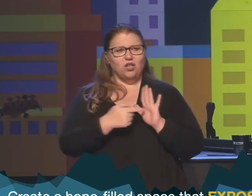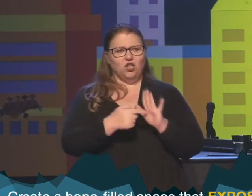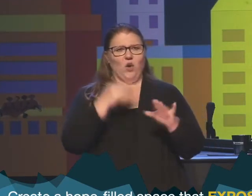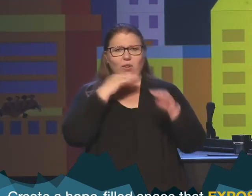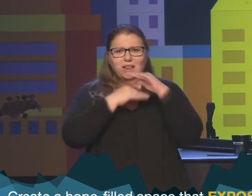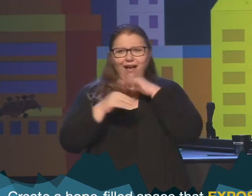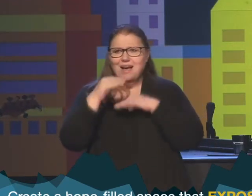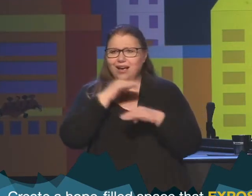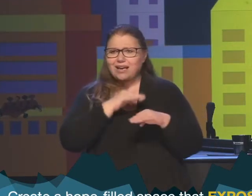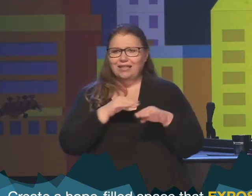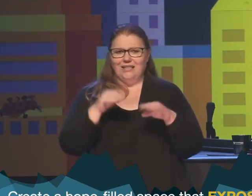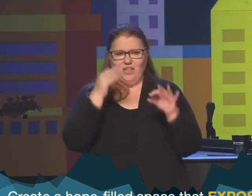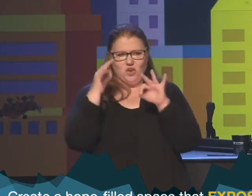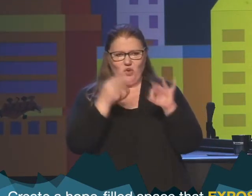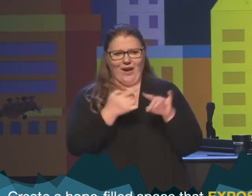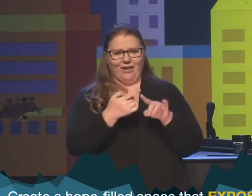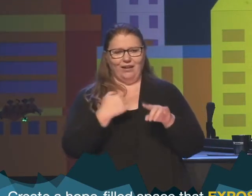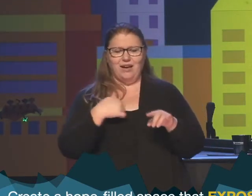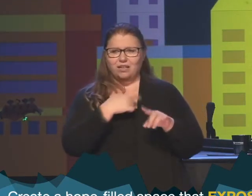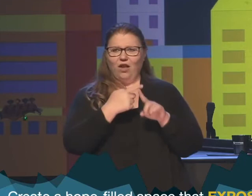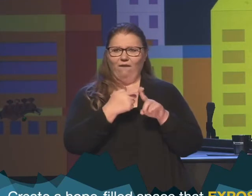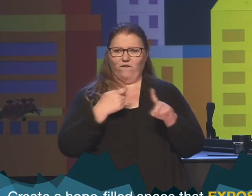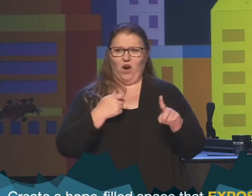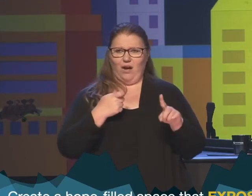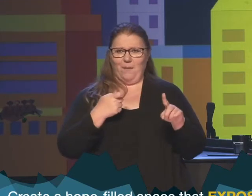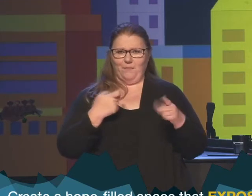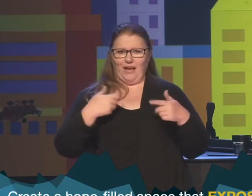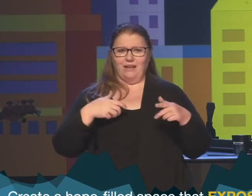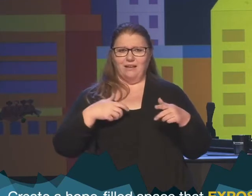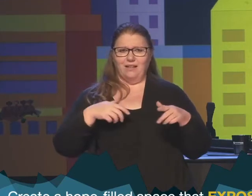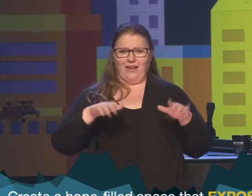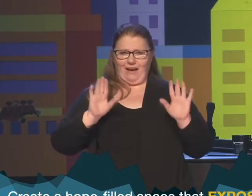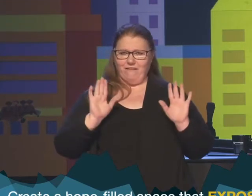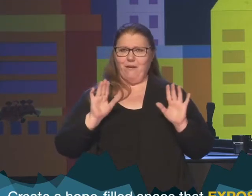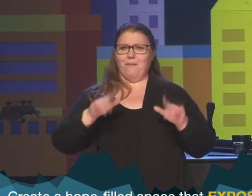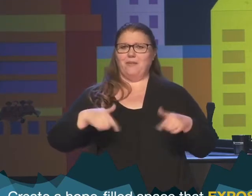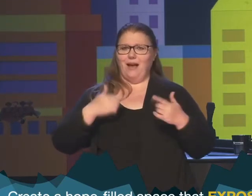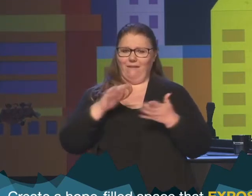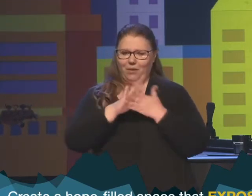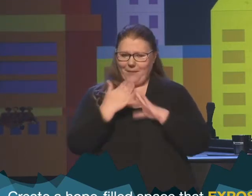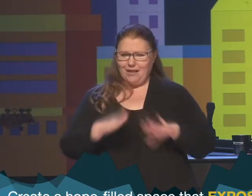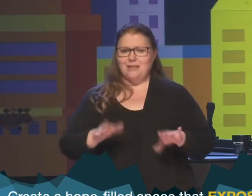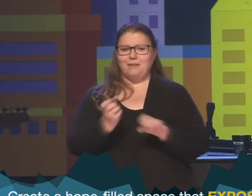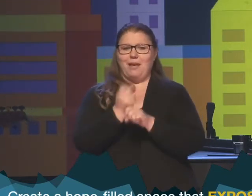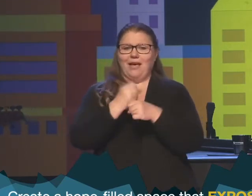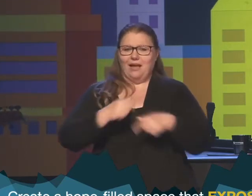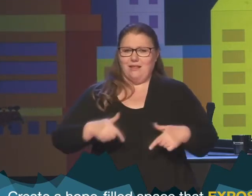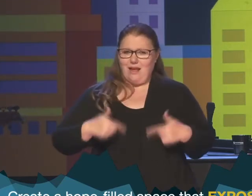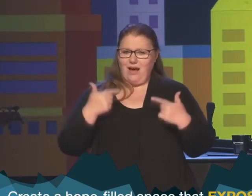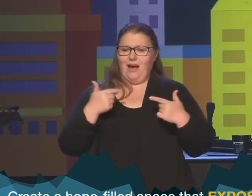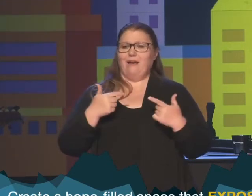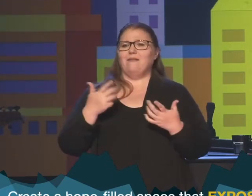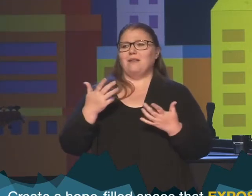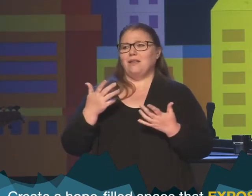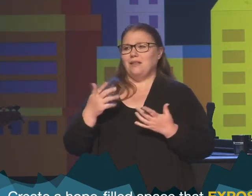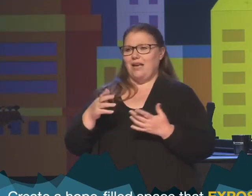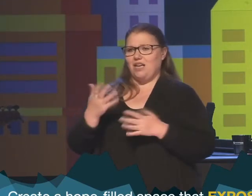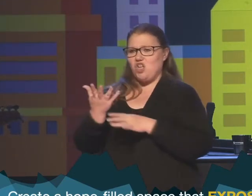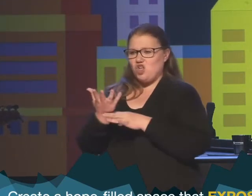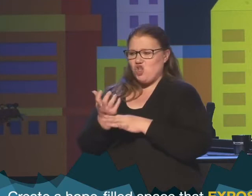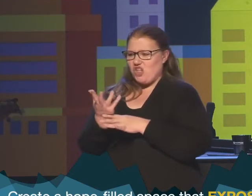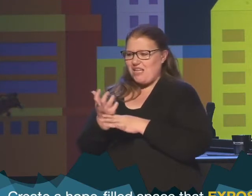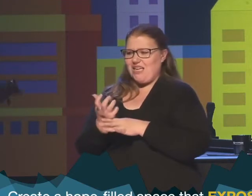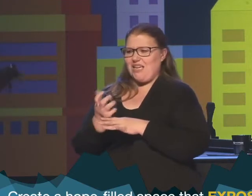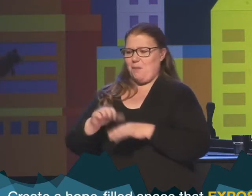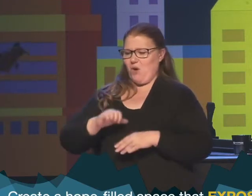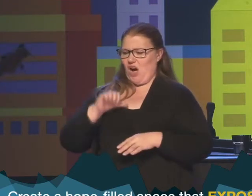there that distract us from that cruciform life that we talked about, the peacemaking path of Jesus. Things like greed, avarice,